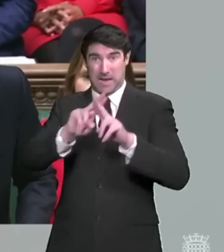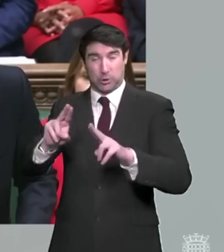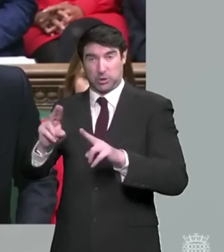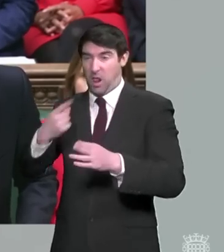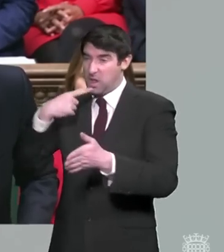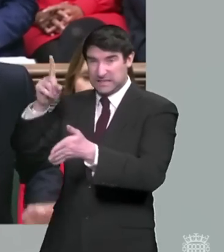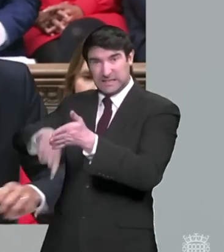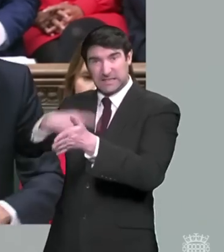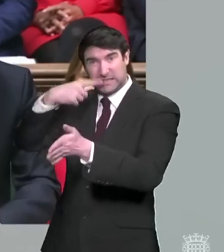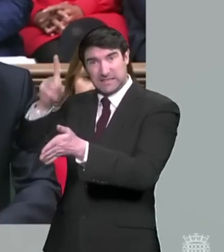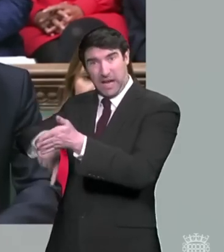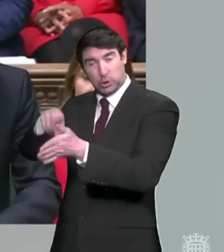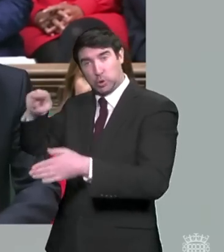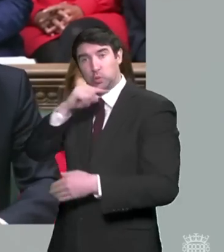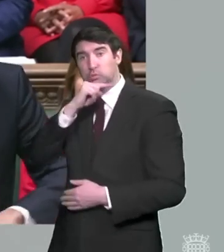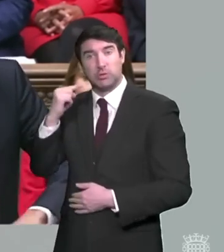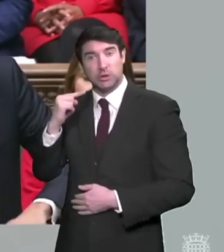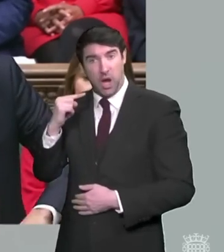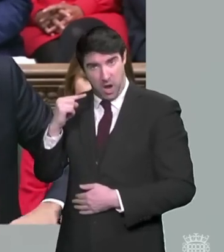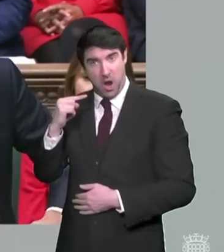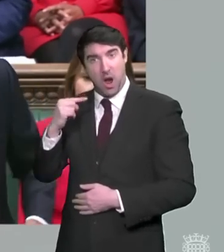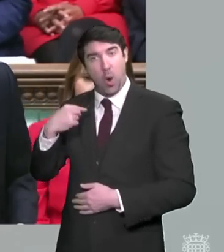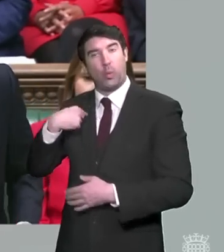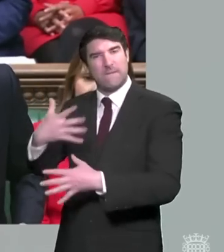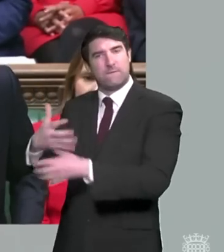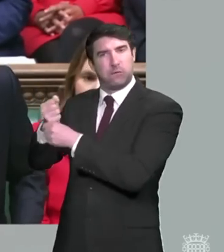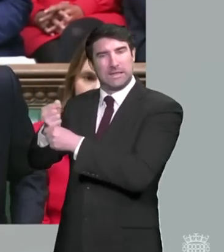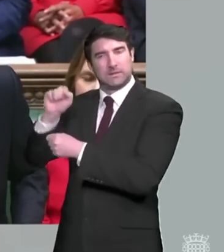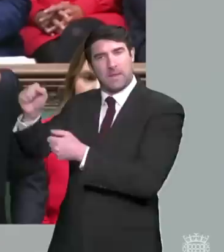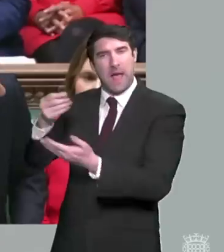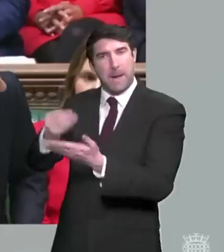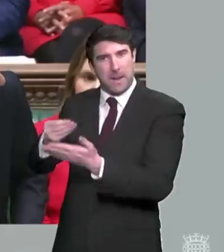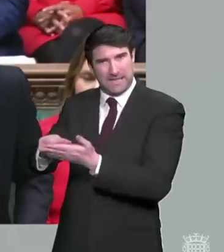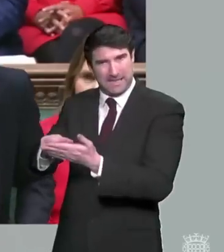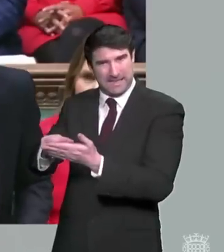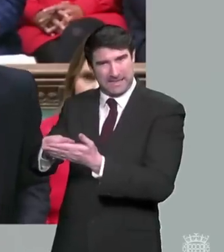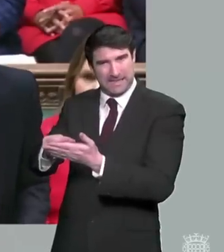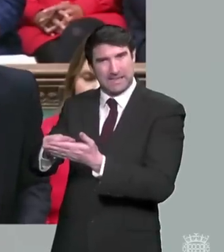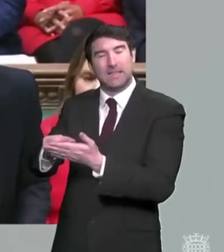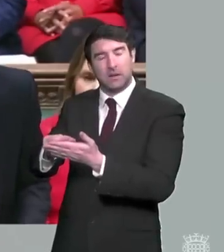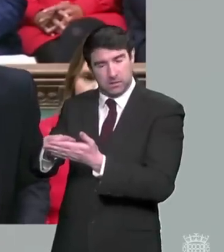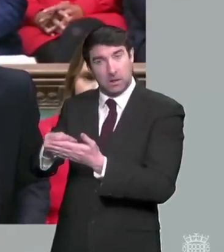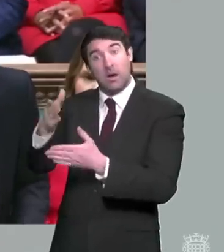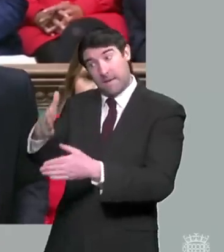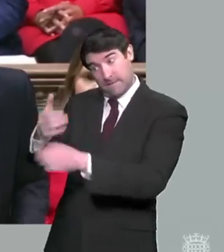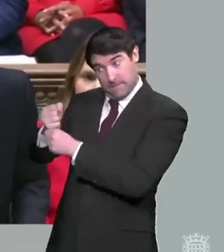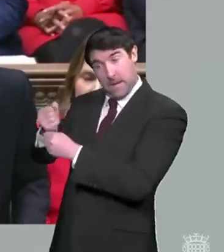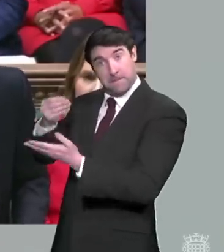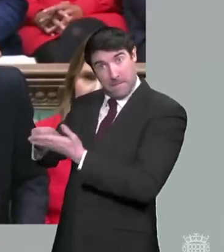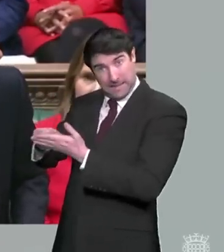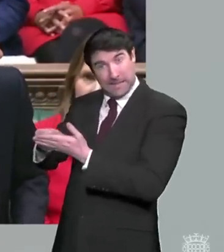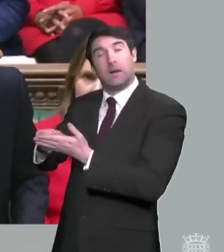including individuals and state-sanctioned assets. We've ensured the provision of funds here will be put in a foundation